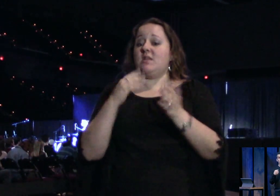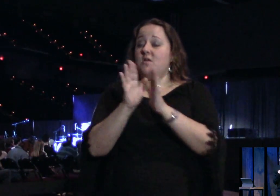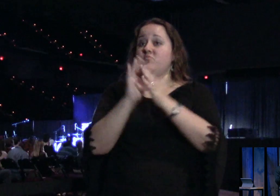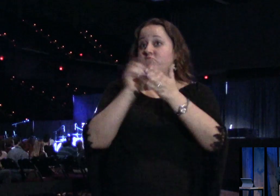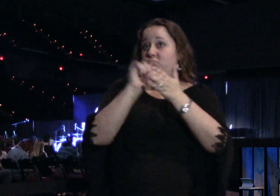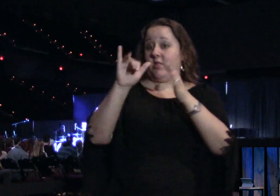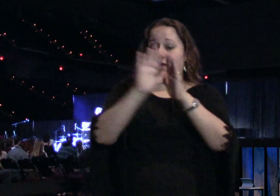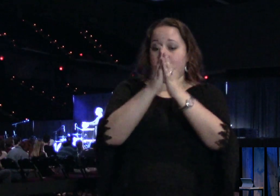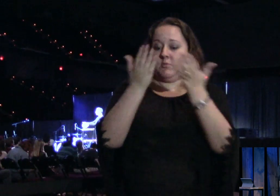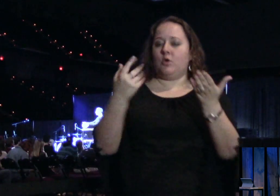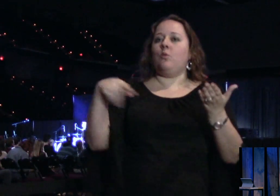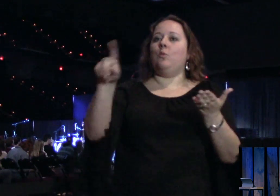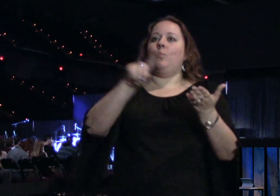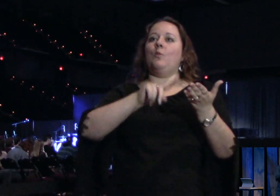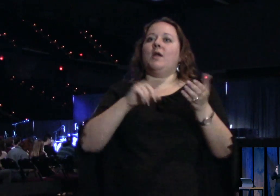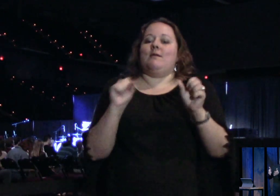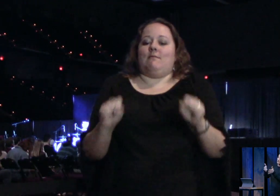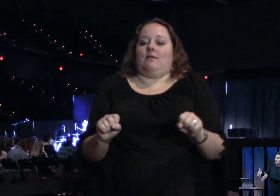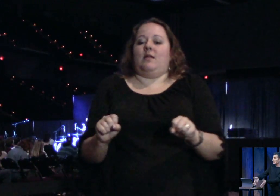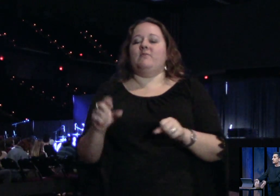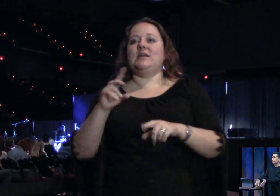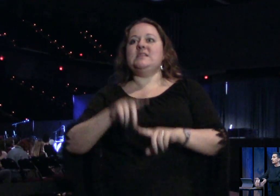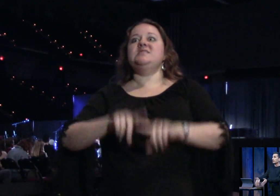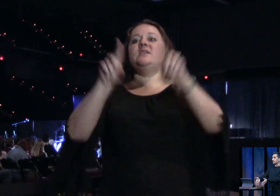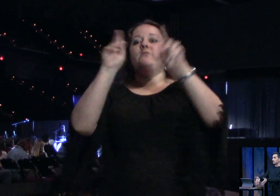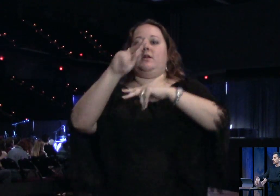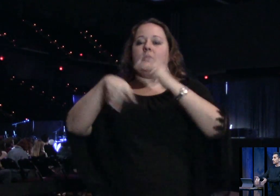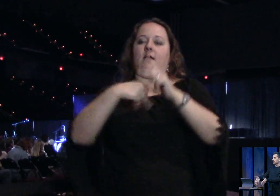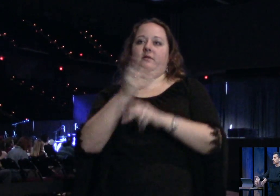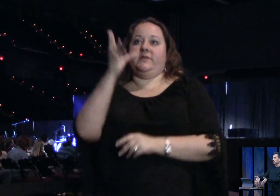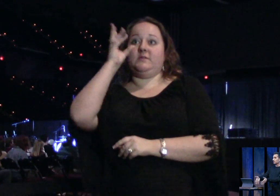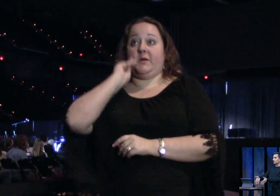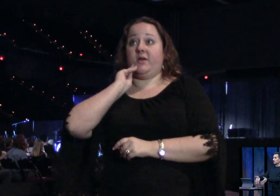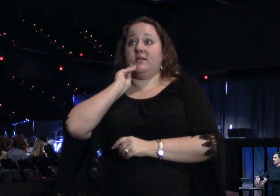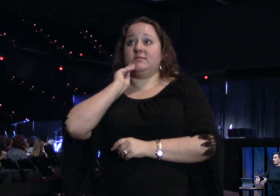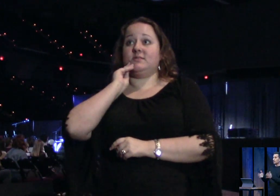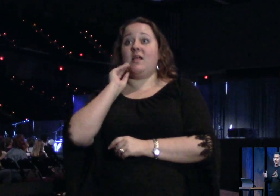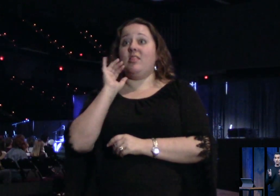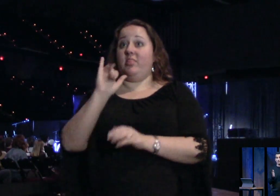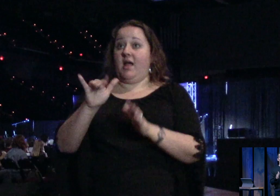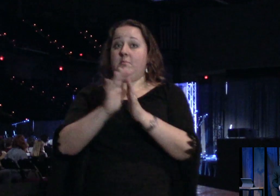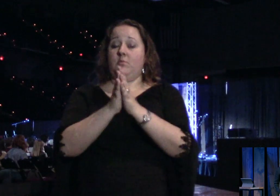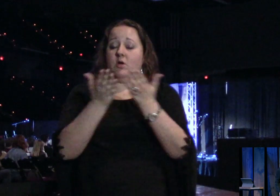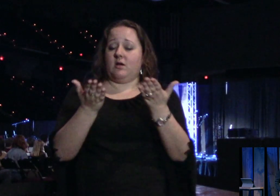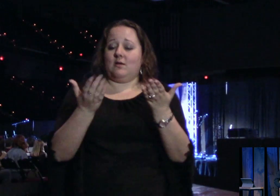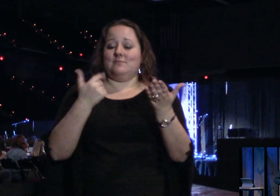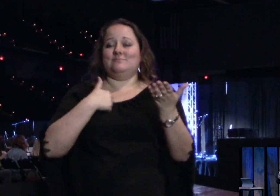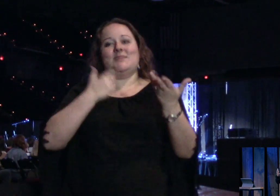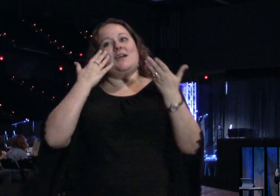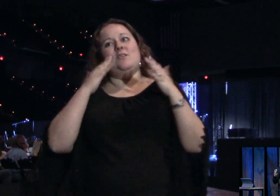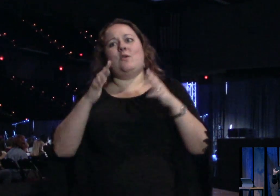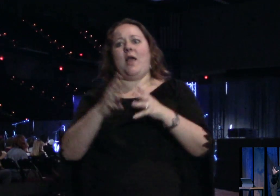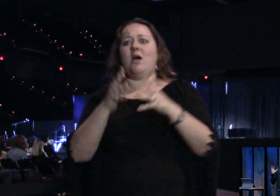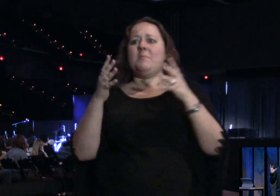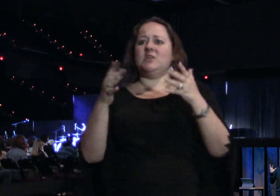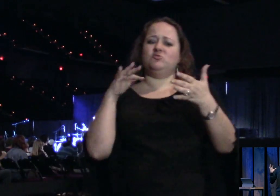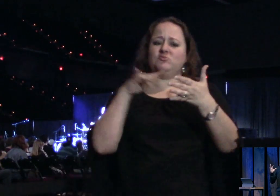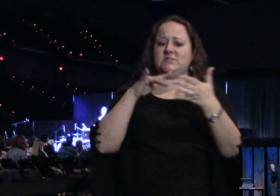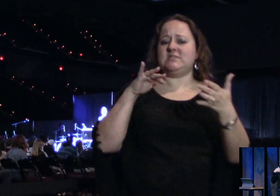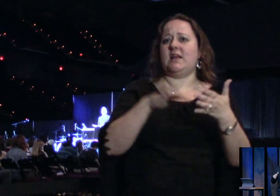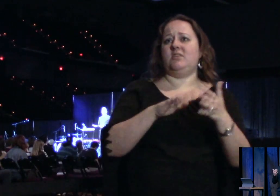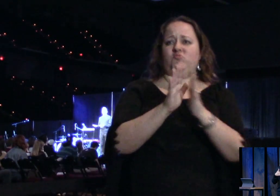that you and I might have a different kind of experience. The book of Ecclesiastes, I don't know how